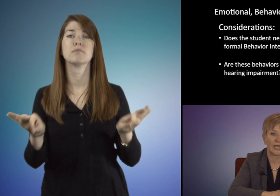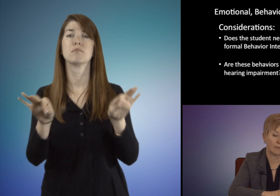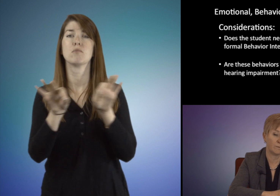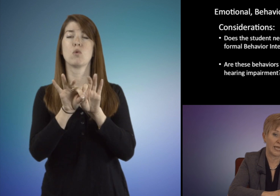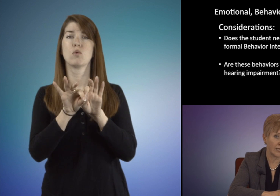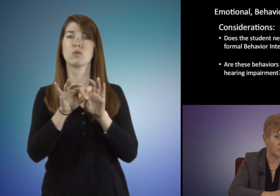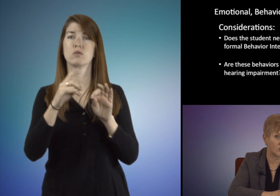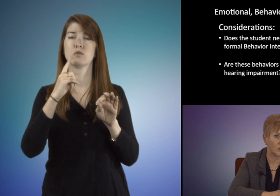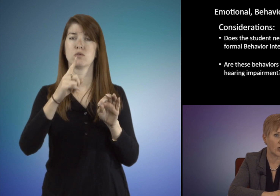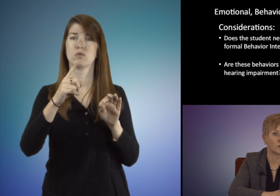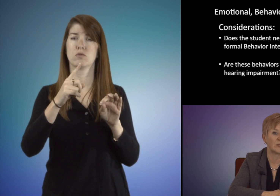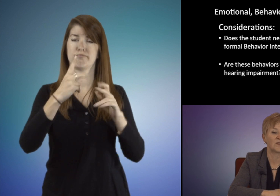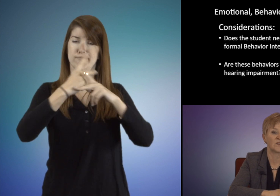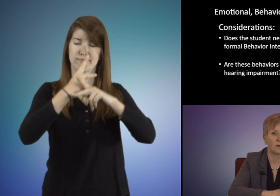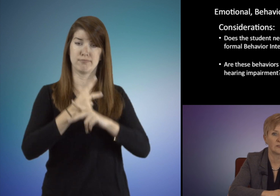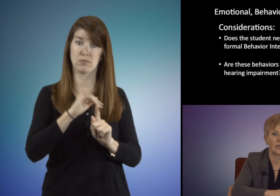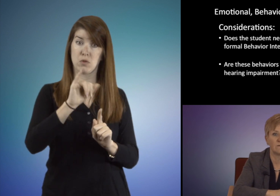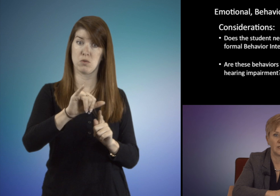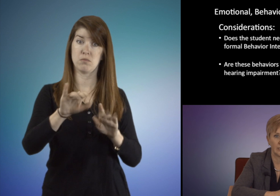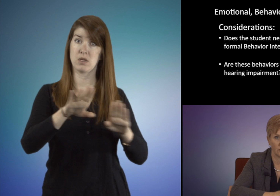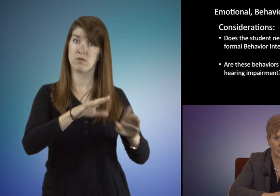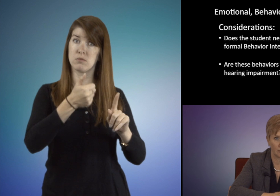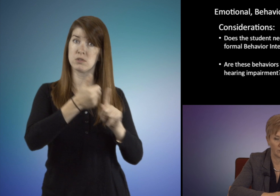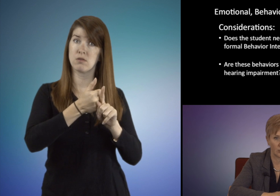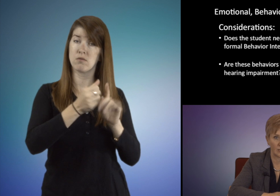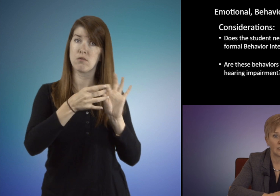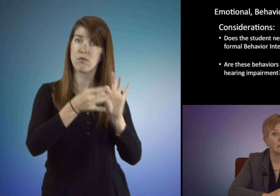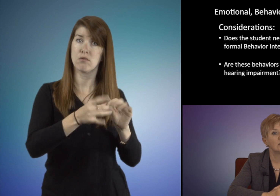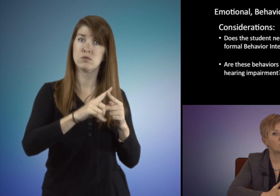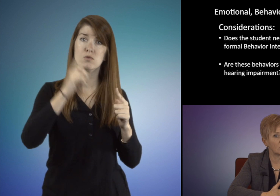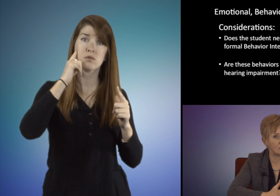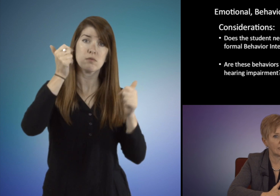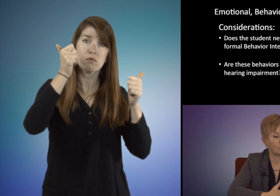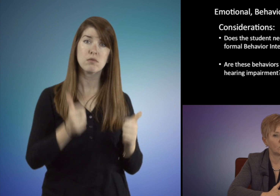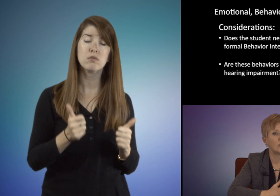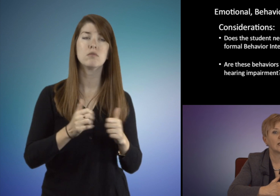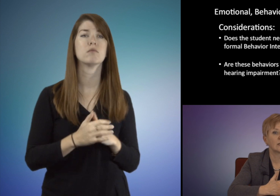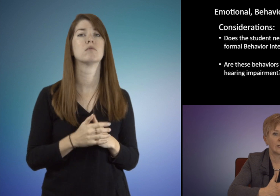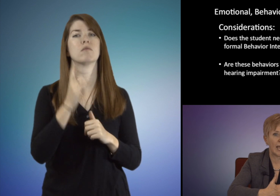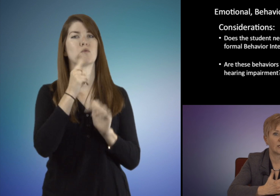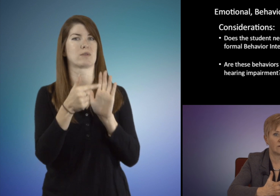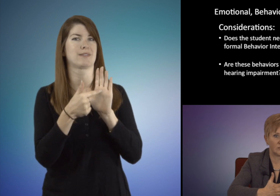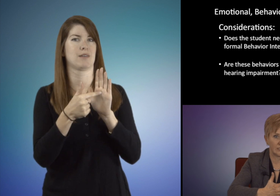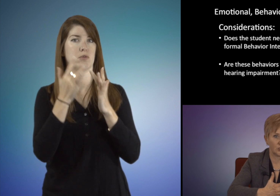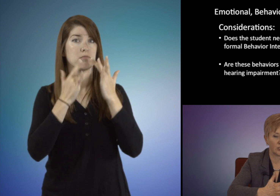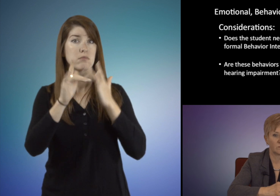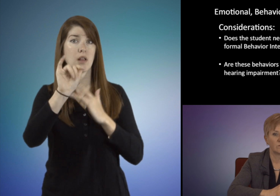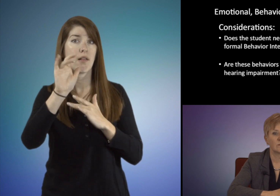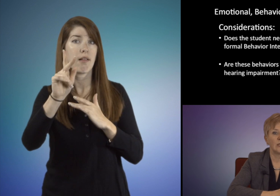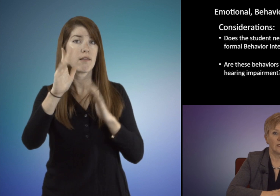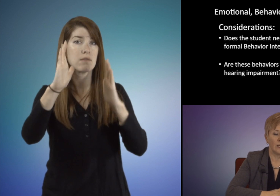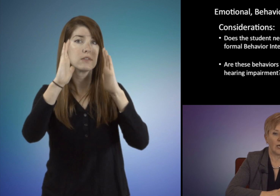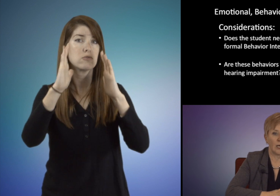these behaviors are a result of the hearing impairment. For example, lack of